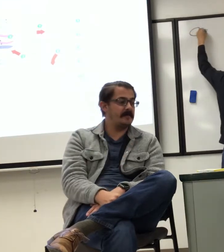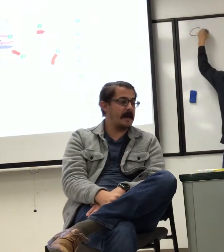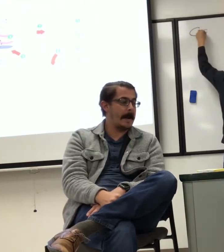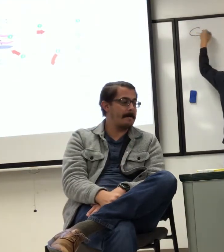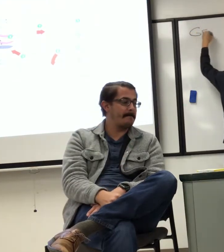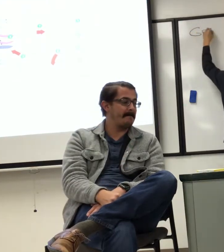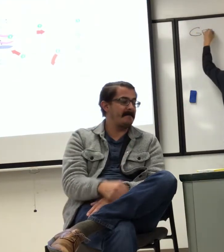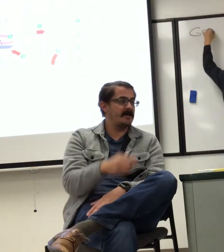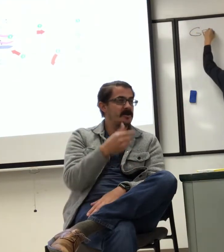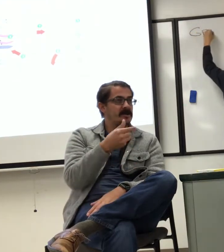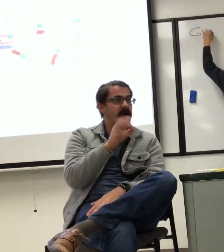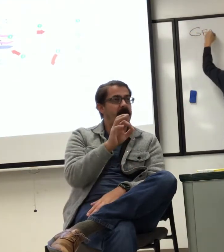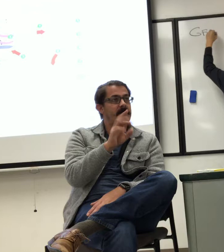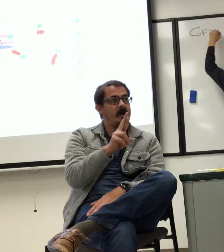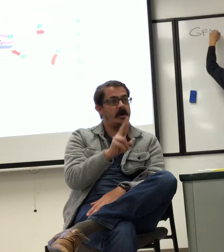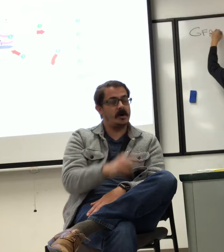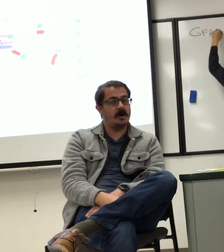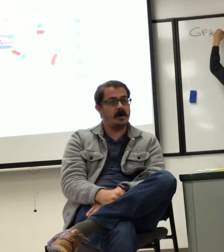here. GFR,